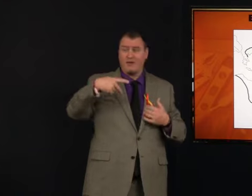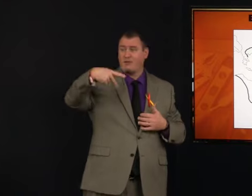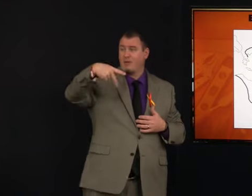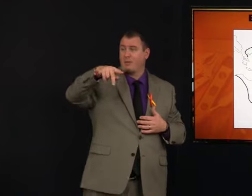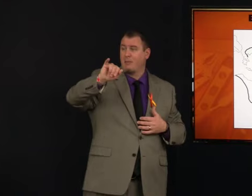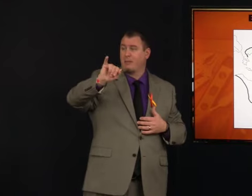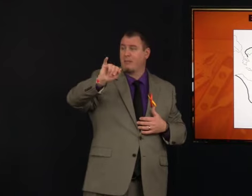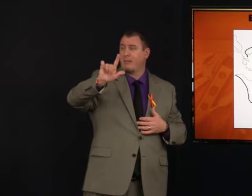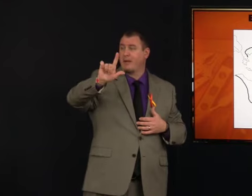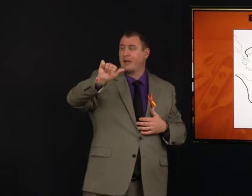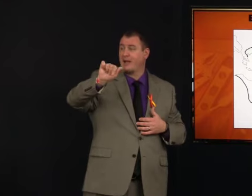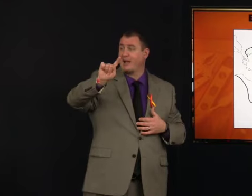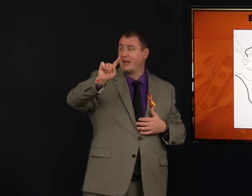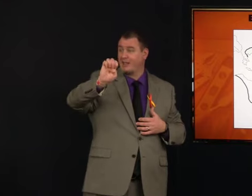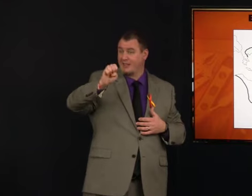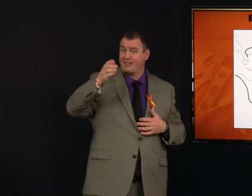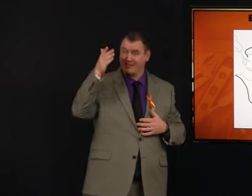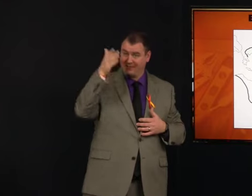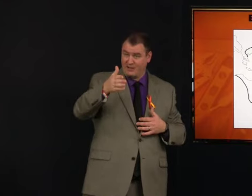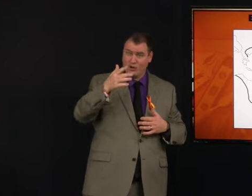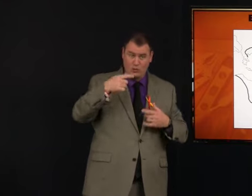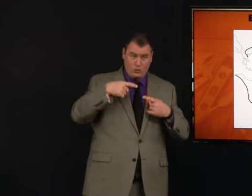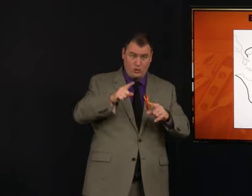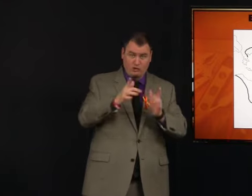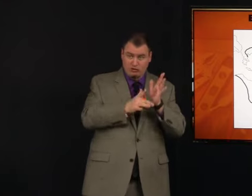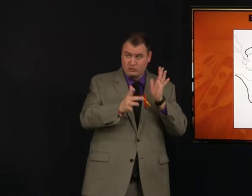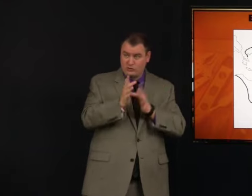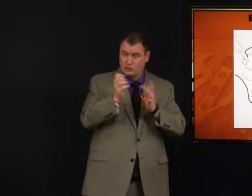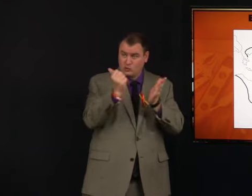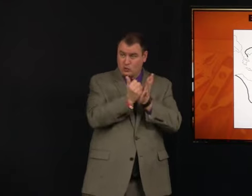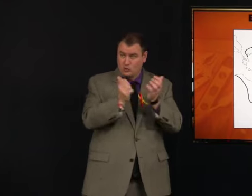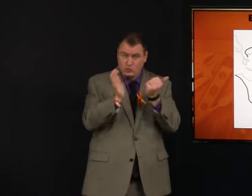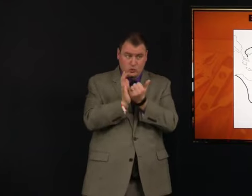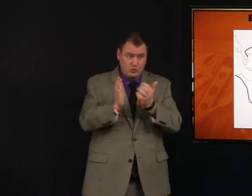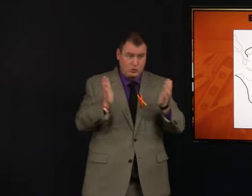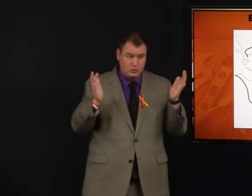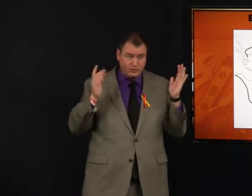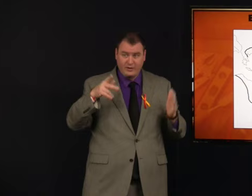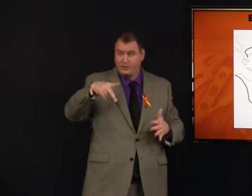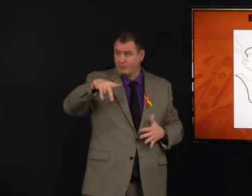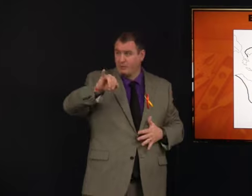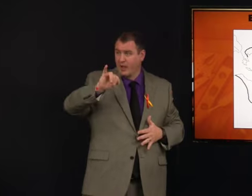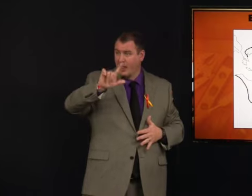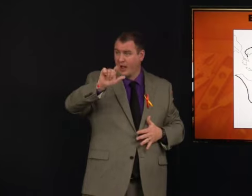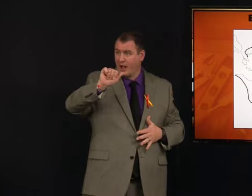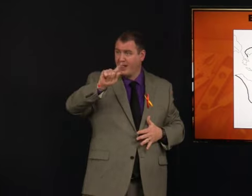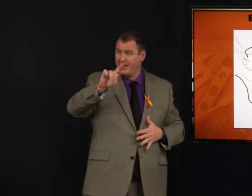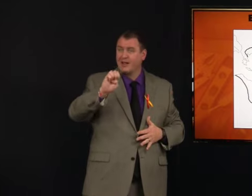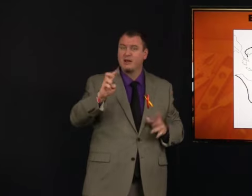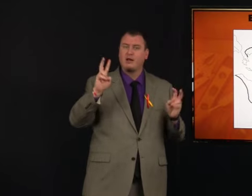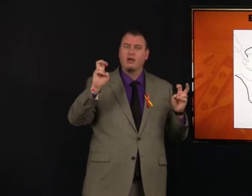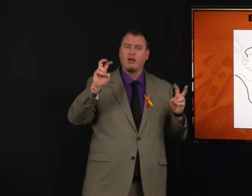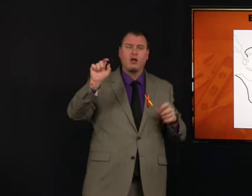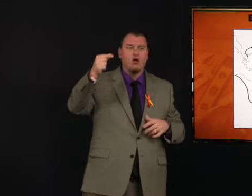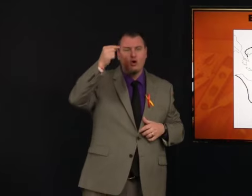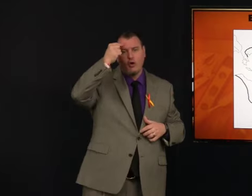the Roman time, they had Pilate, remember, during Jesus' crucifixion. There was Pilate